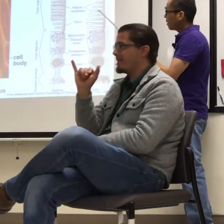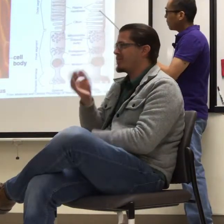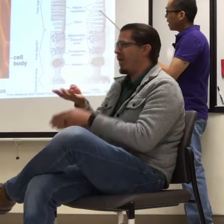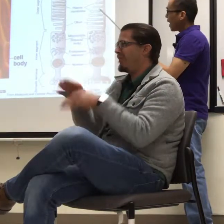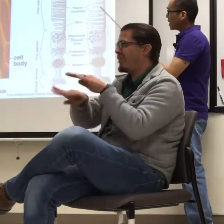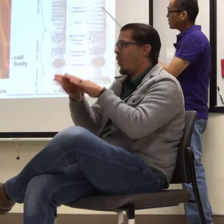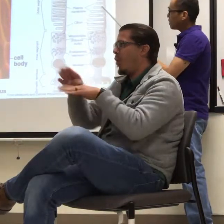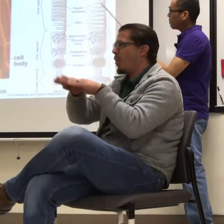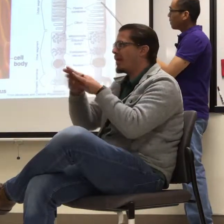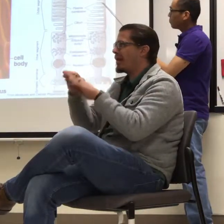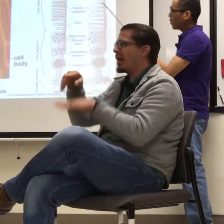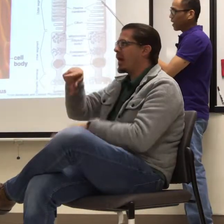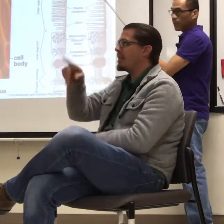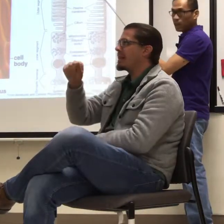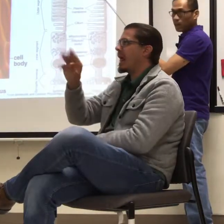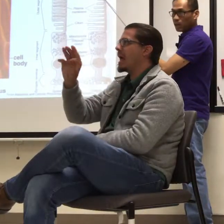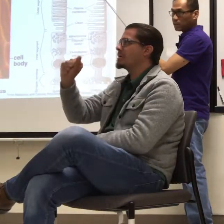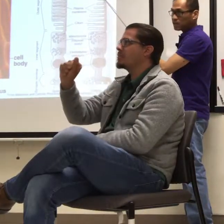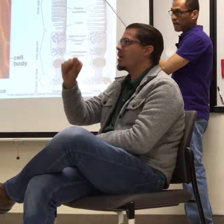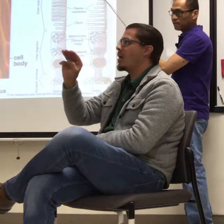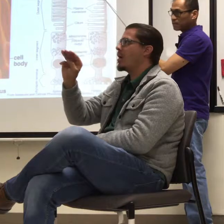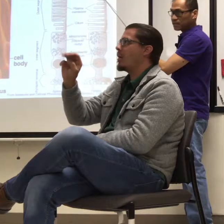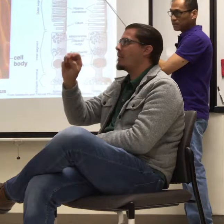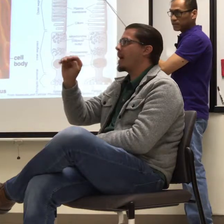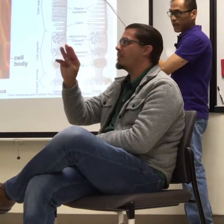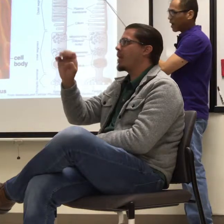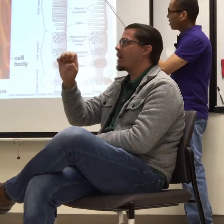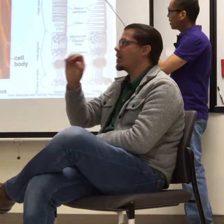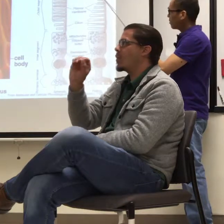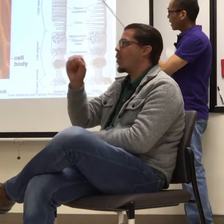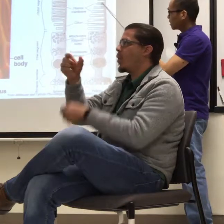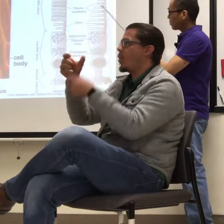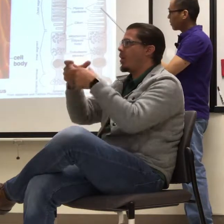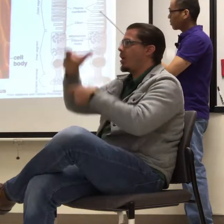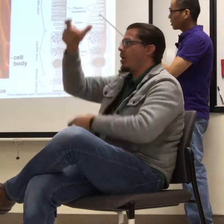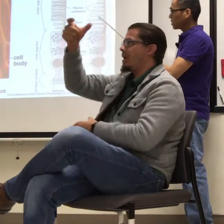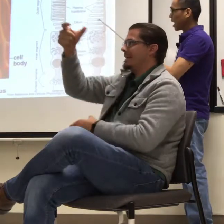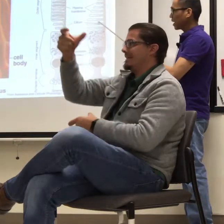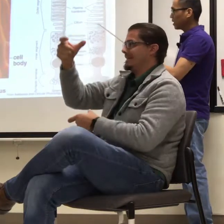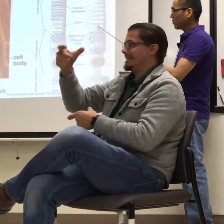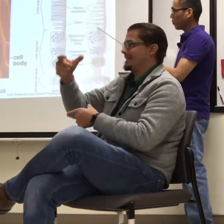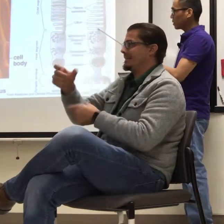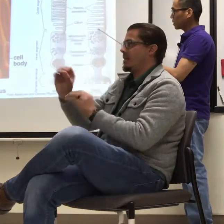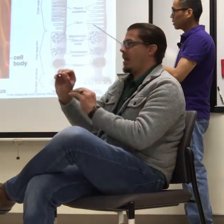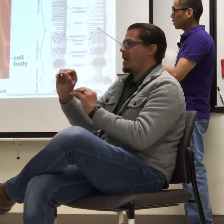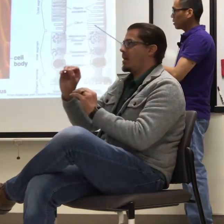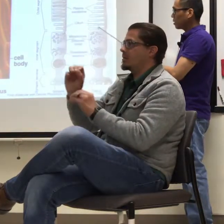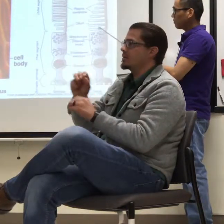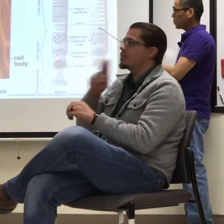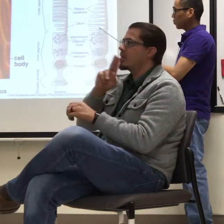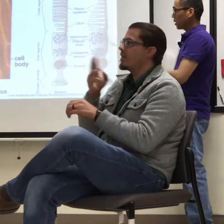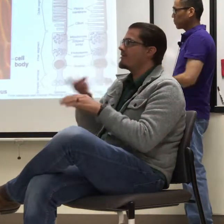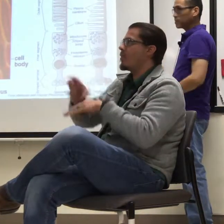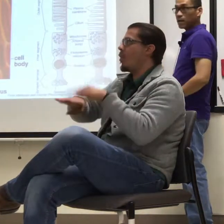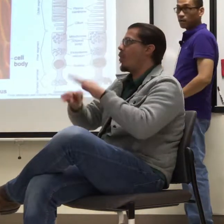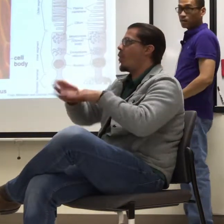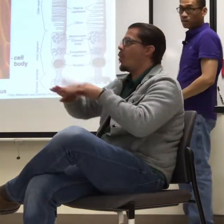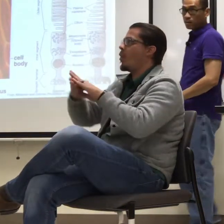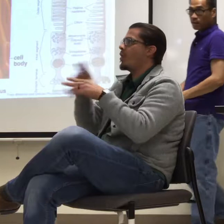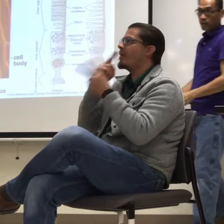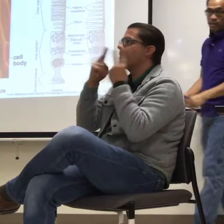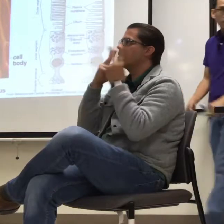of plasma membrane. It doesn't have discs inside. Plasma membrane is just highly folded. Visual pigment